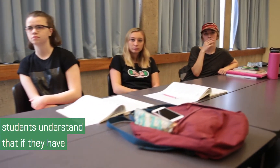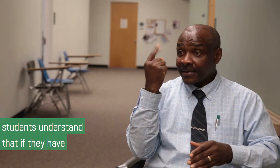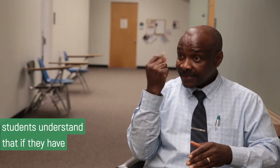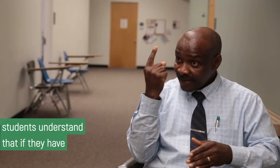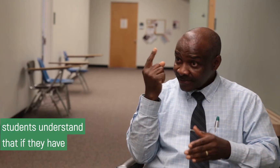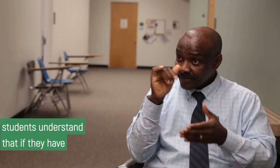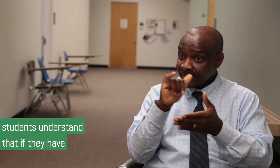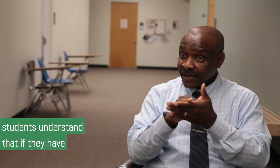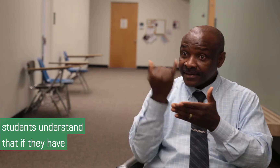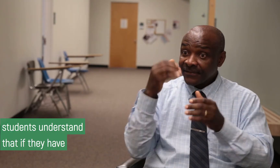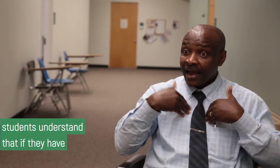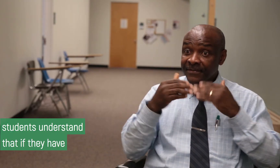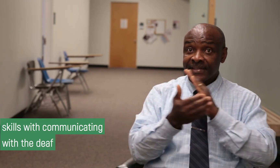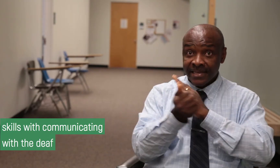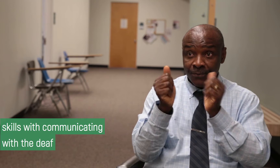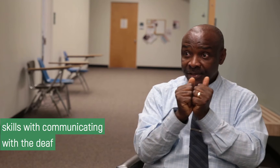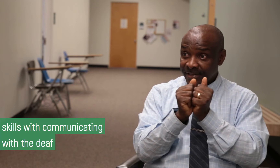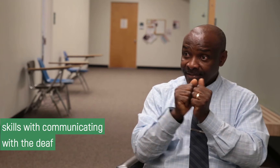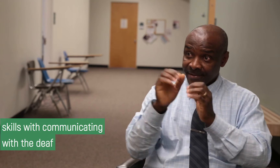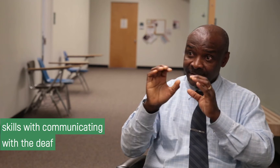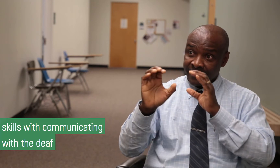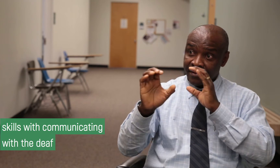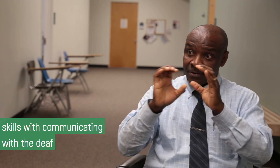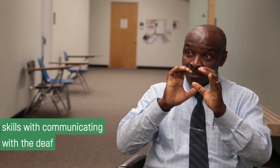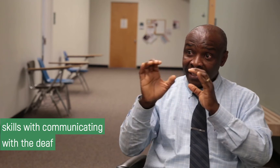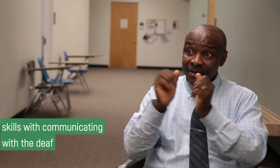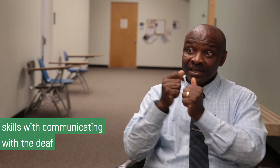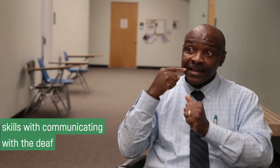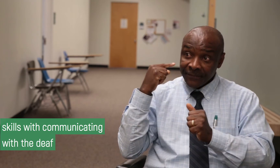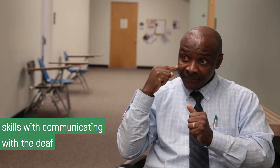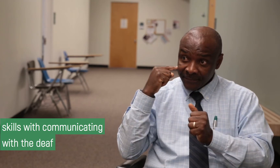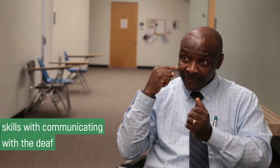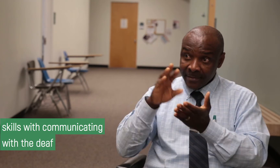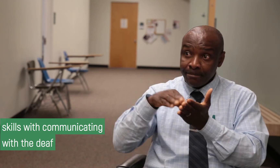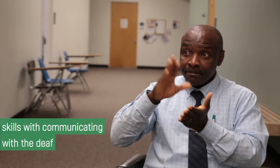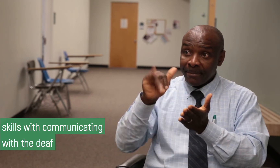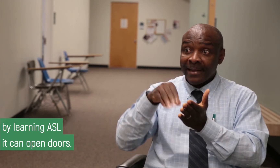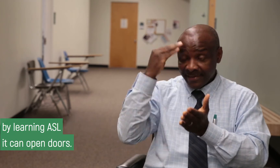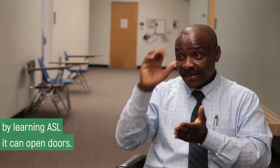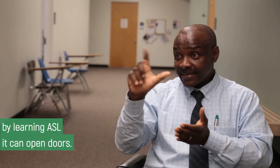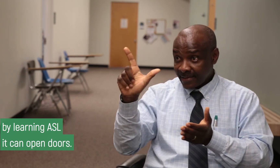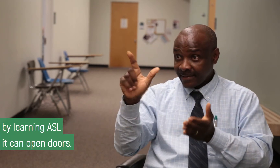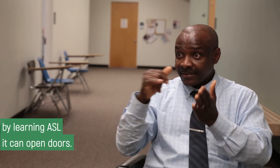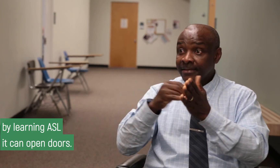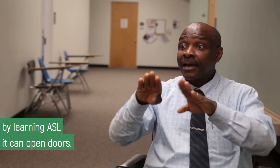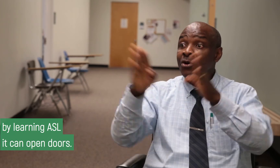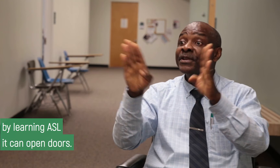understand that if they have skills with communicating with the deaf, by Latin ASL, we can open